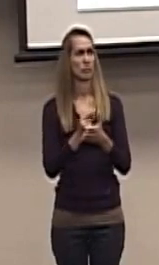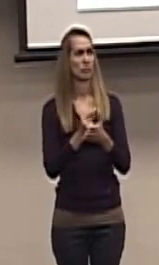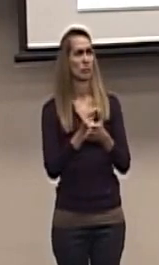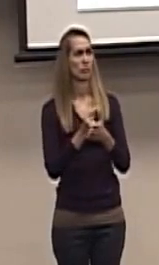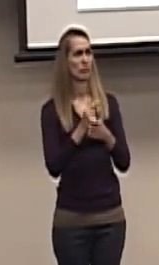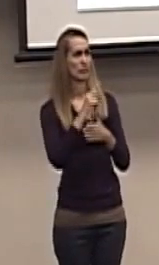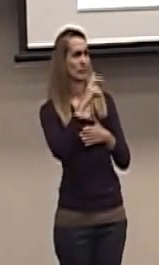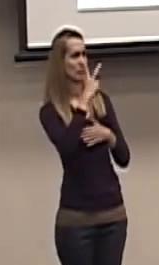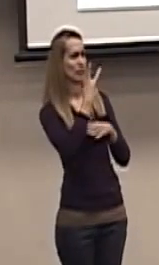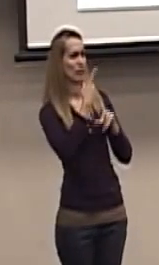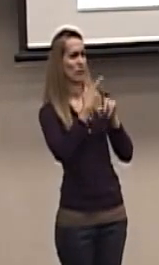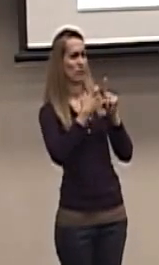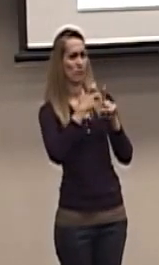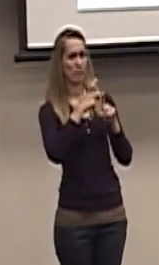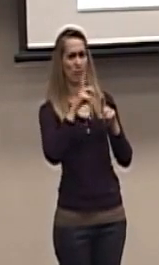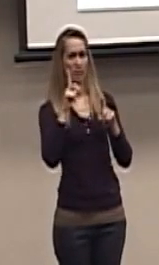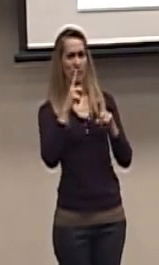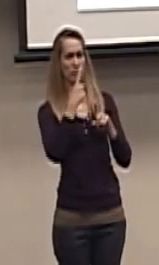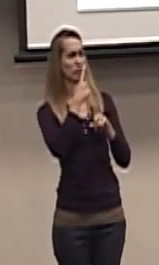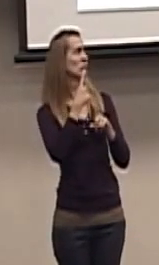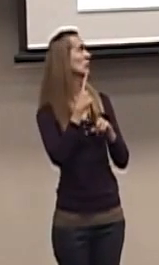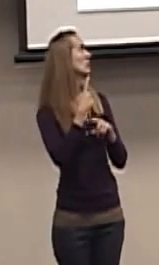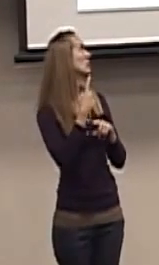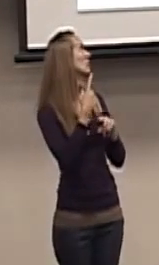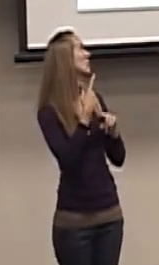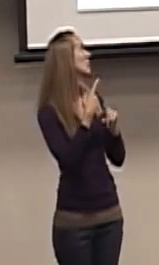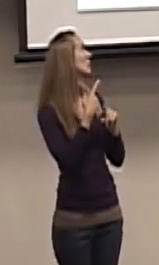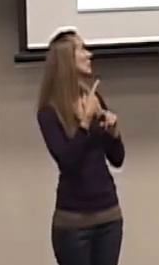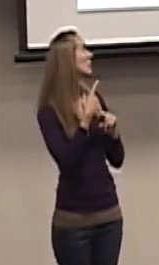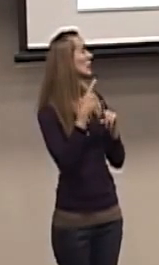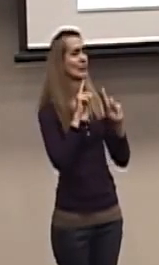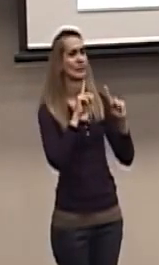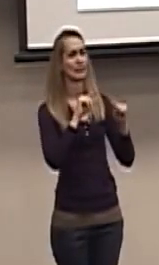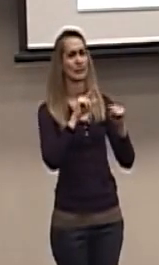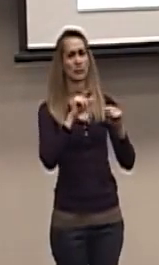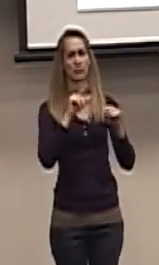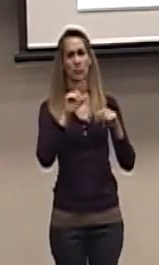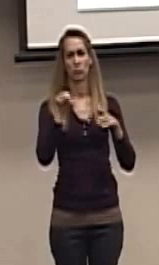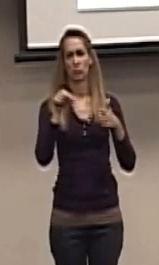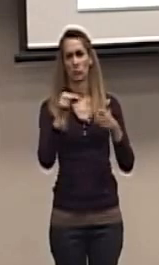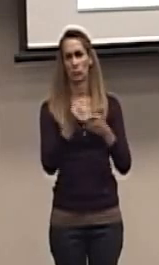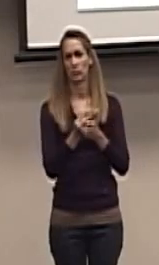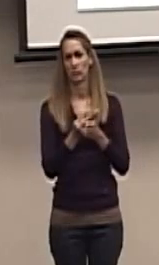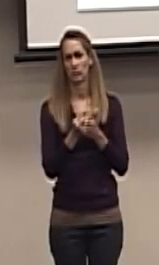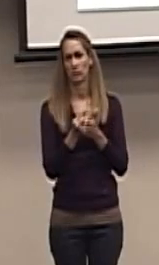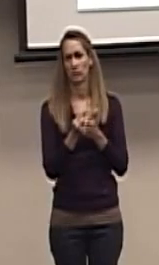have Rick from Cedar Church of Christ, who also attended the graduation in